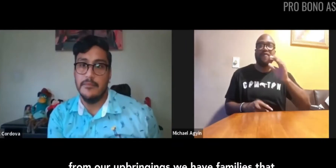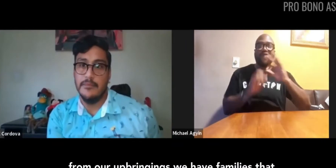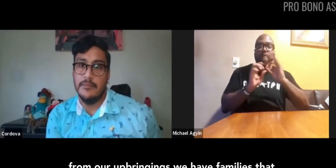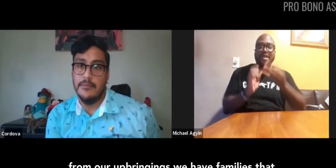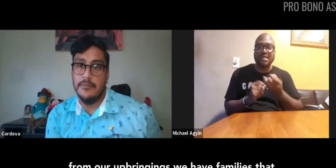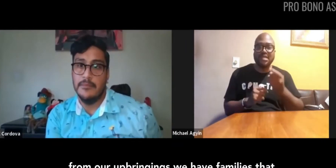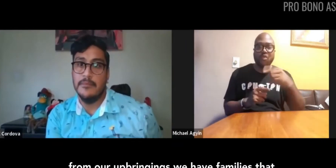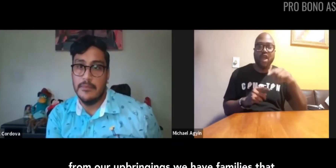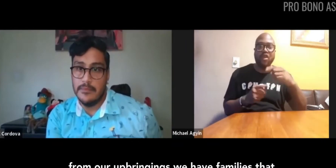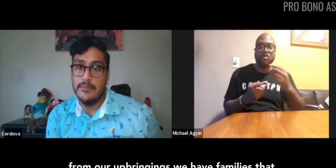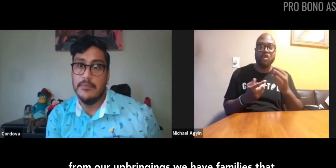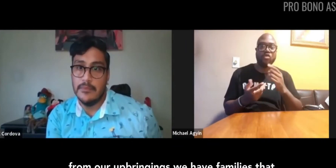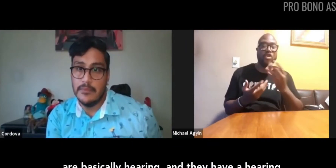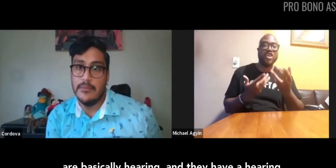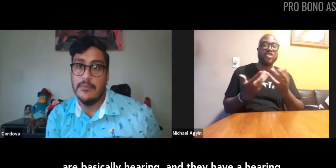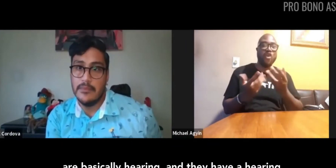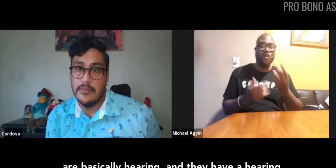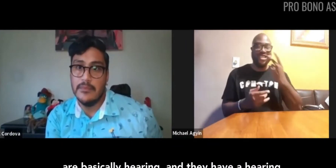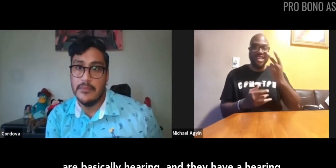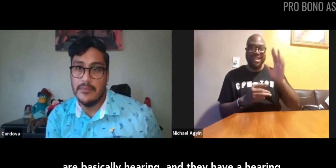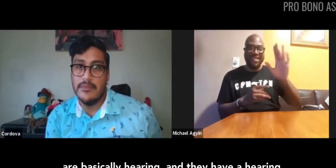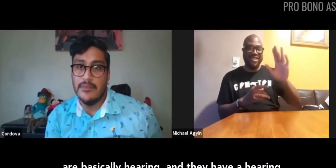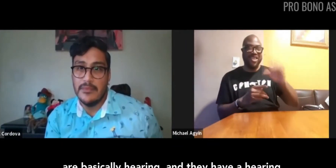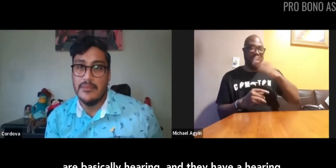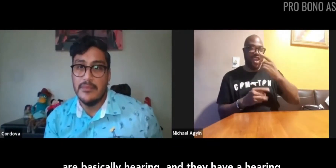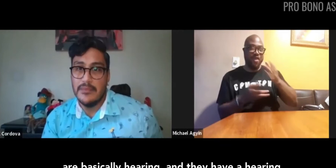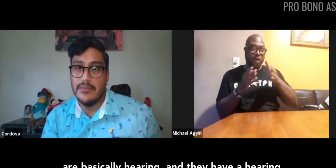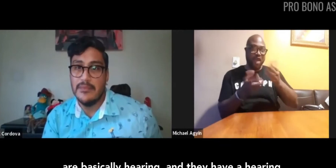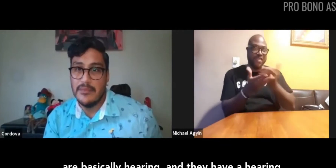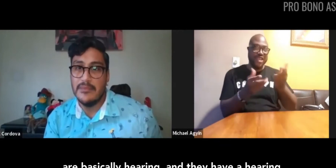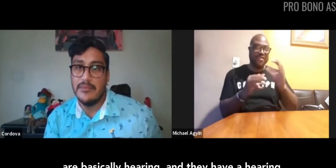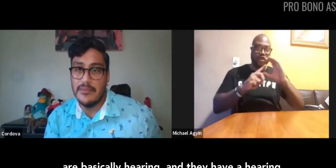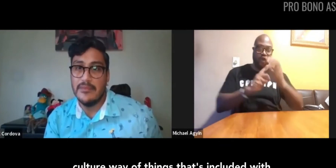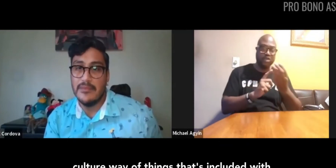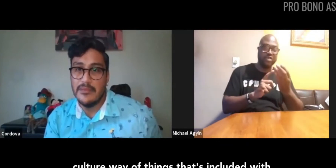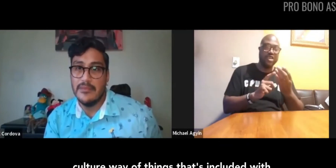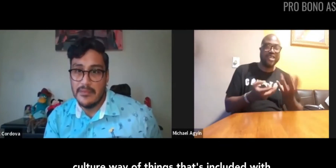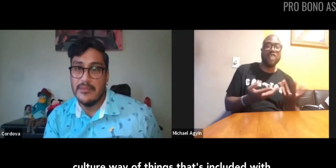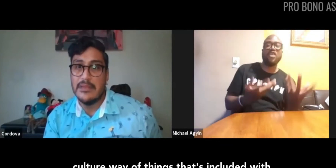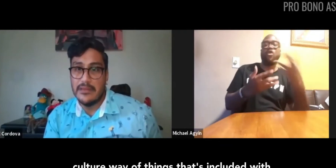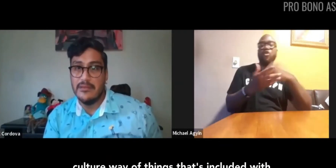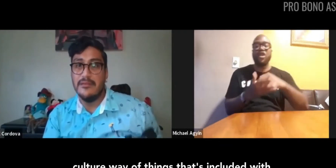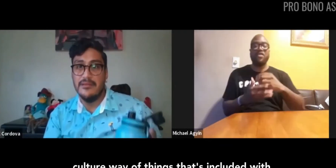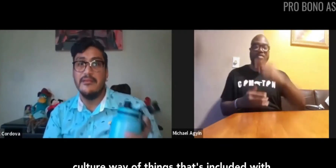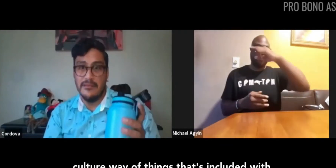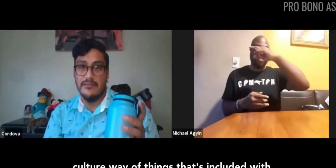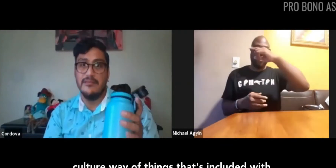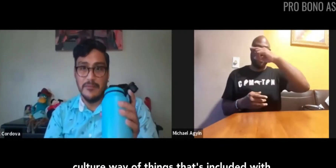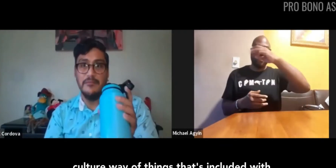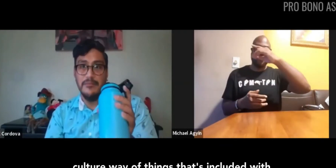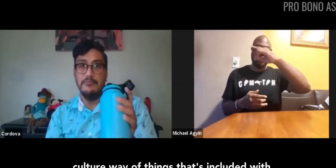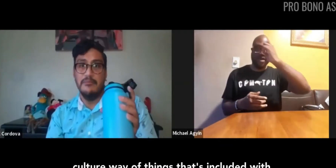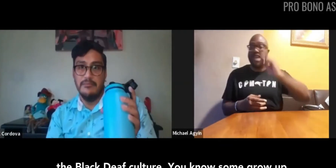upbringings, we have families that are basically hearing. And they have a hearing culture way of things that's